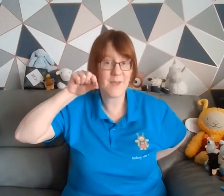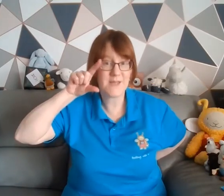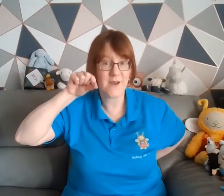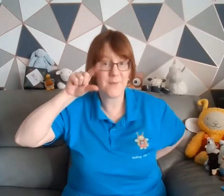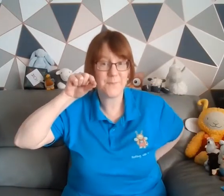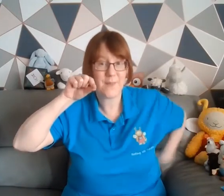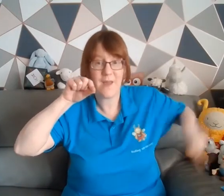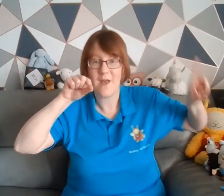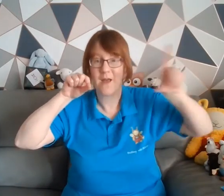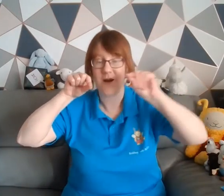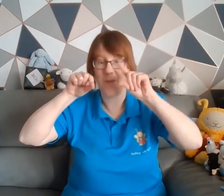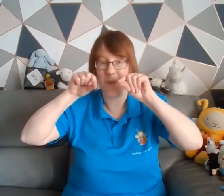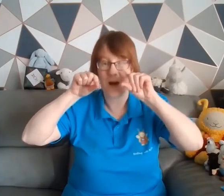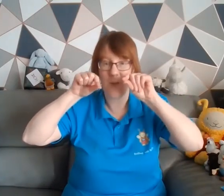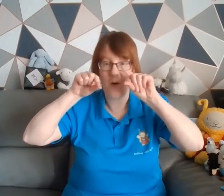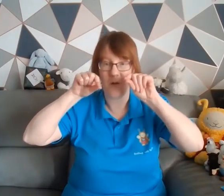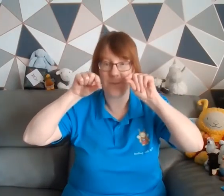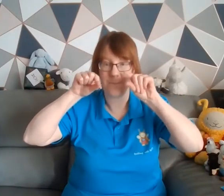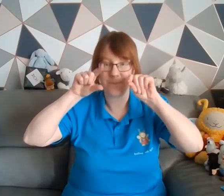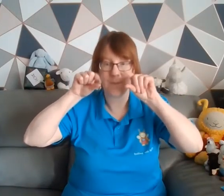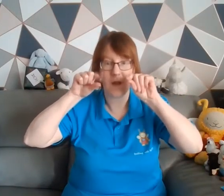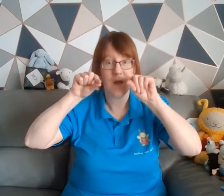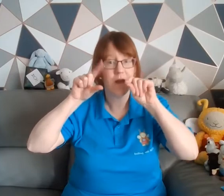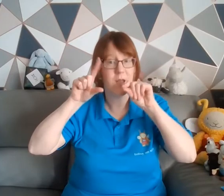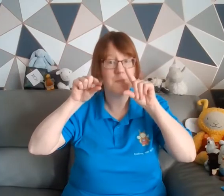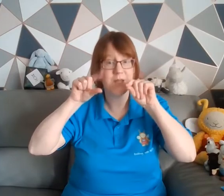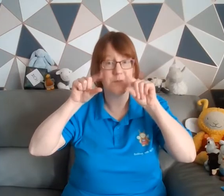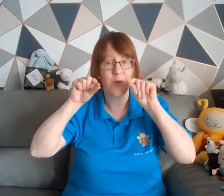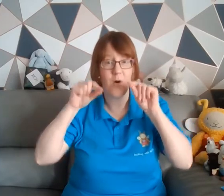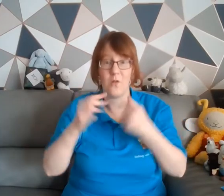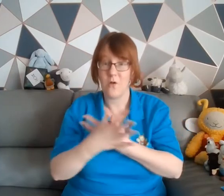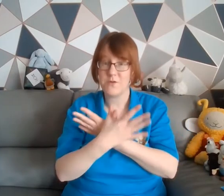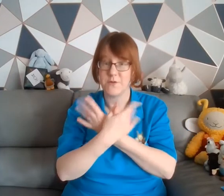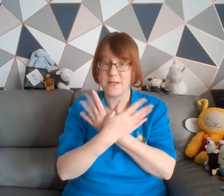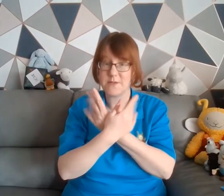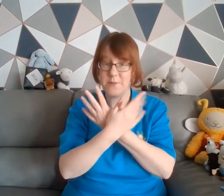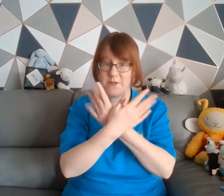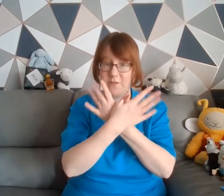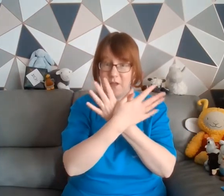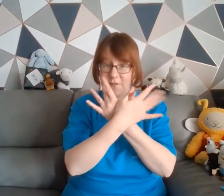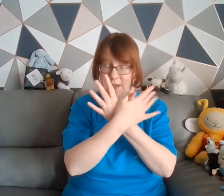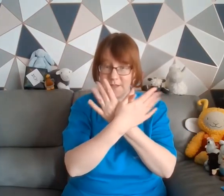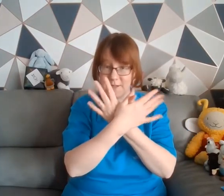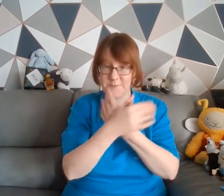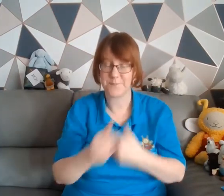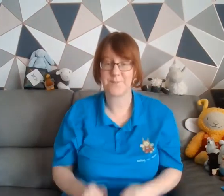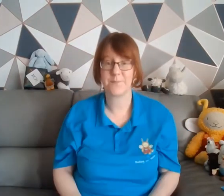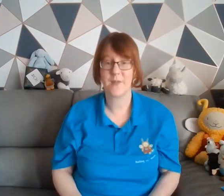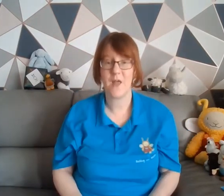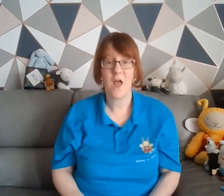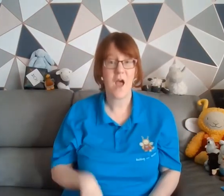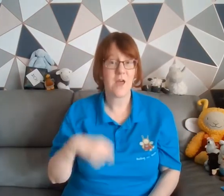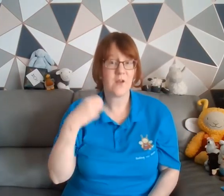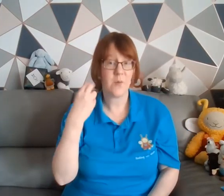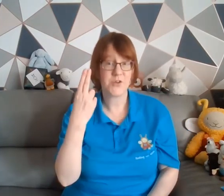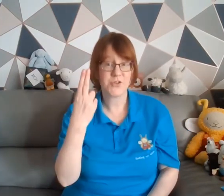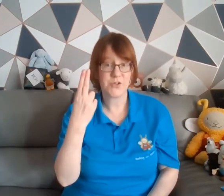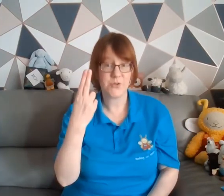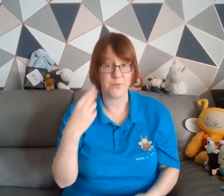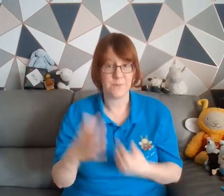Peter. Come back, Paul. Now, Peter and Paul also had some butterfly friends. And there were two